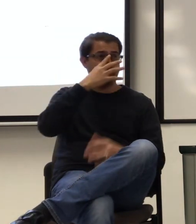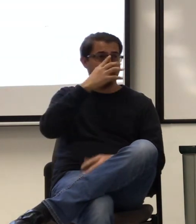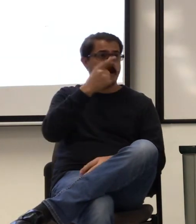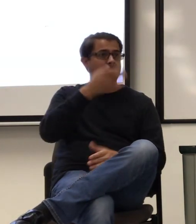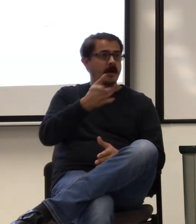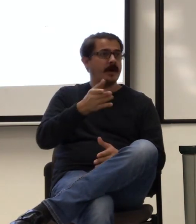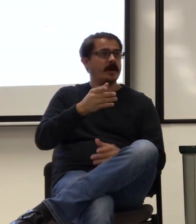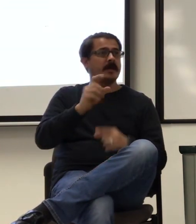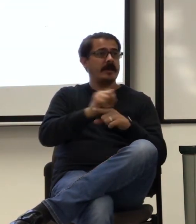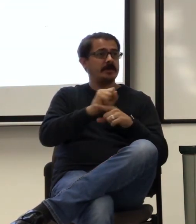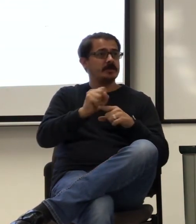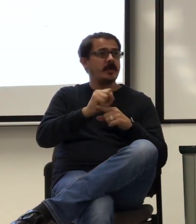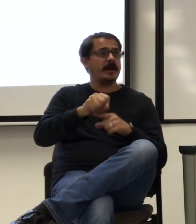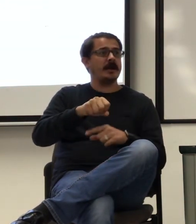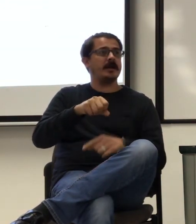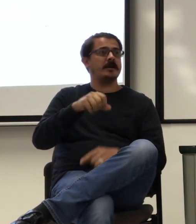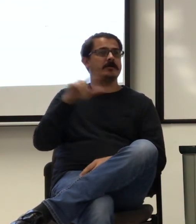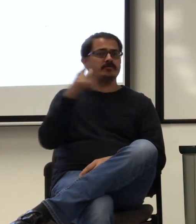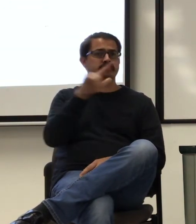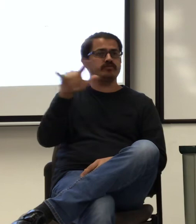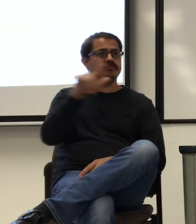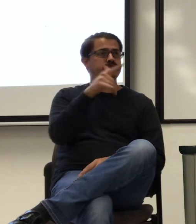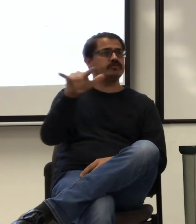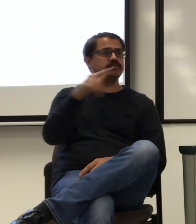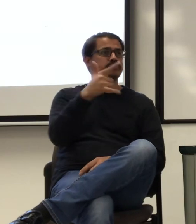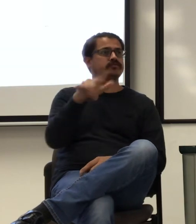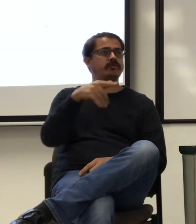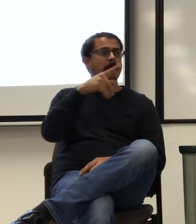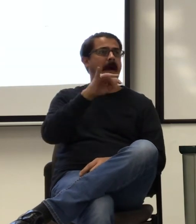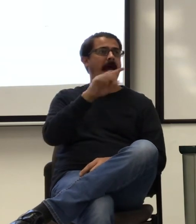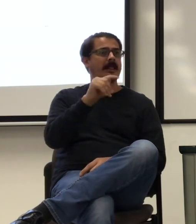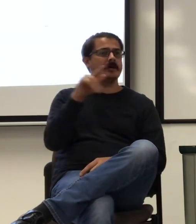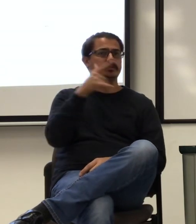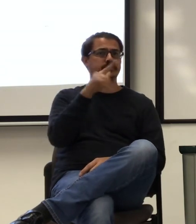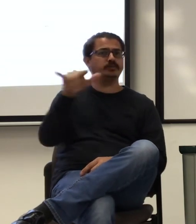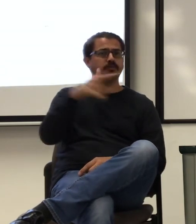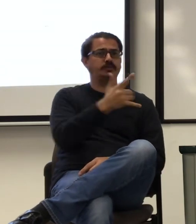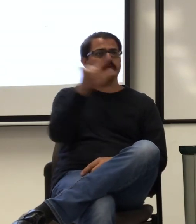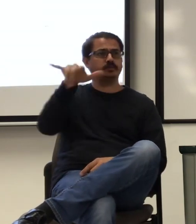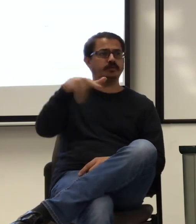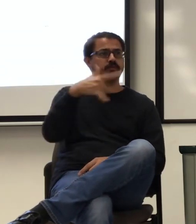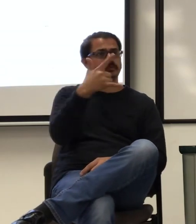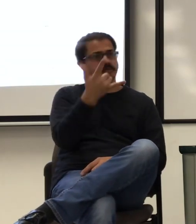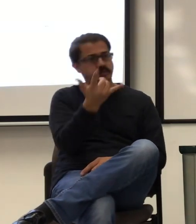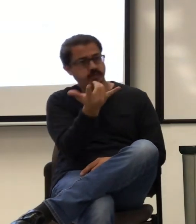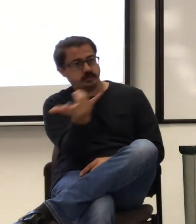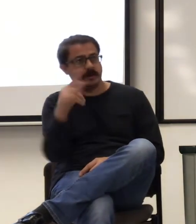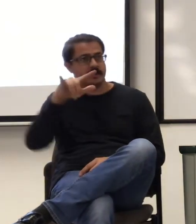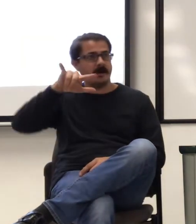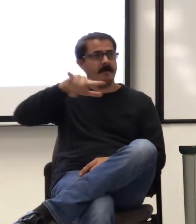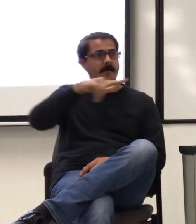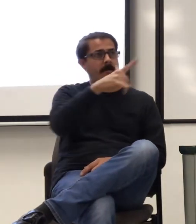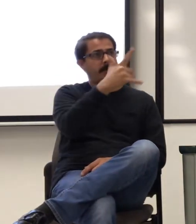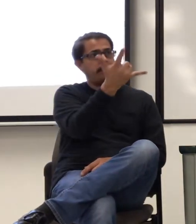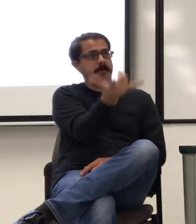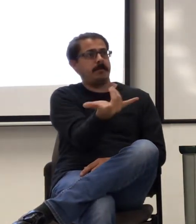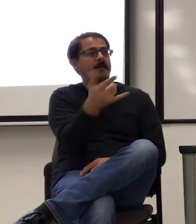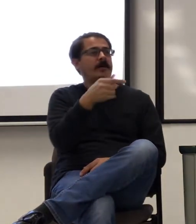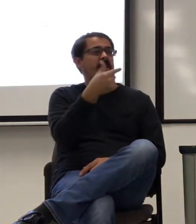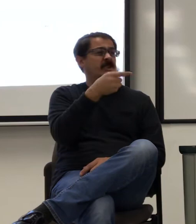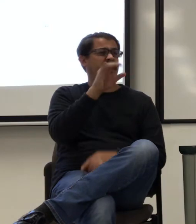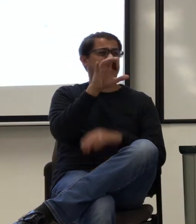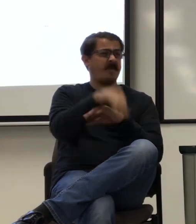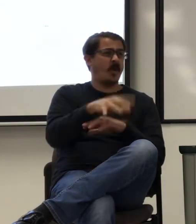that they trained fighter pilots. When fighter pilots have to like kind of tilt their fighter jet down, the G-forces are